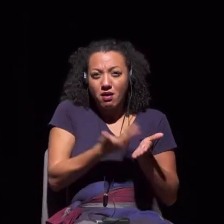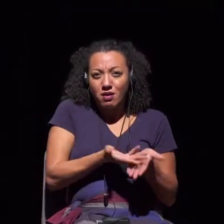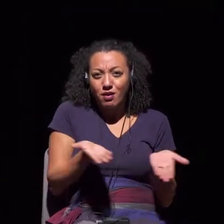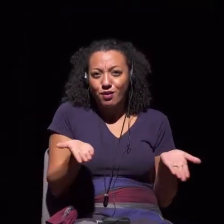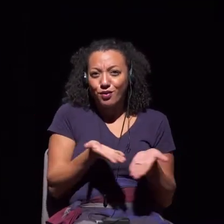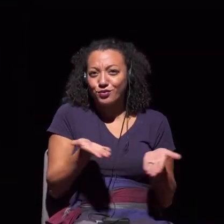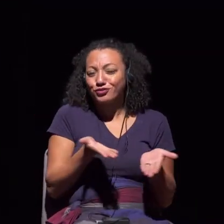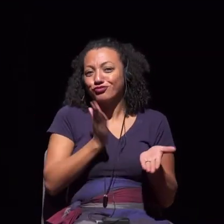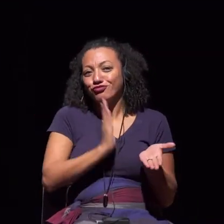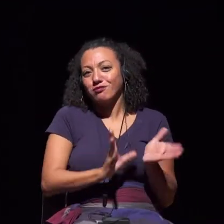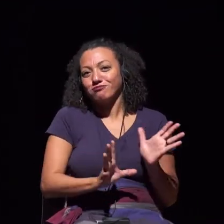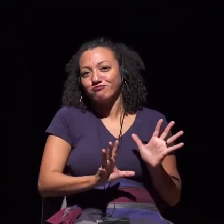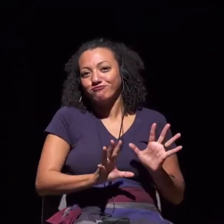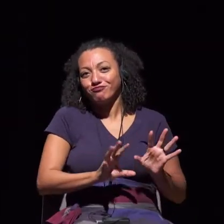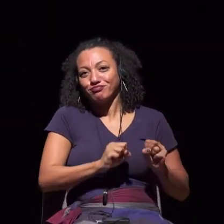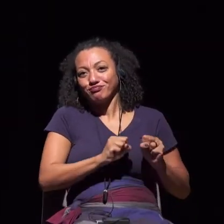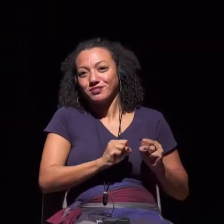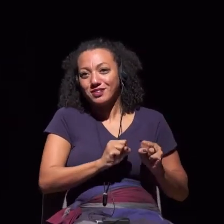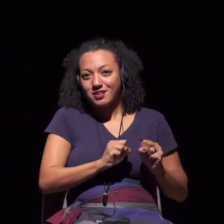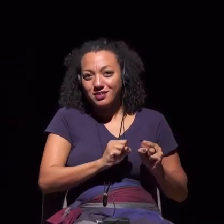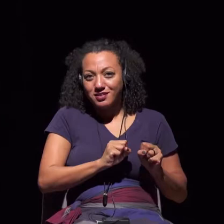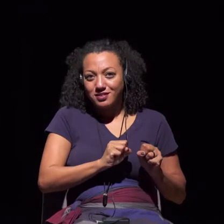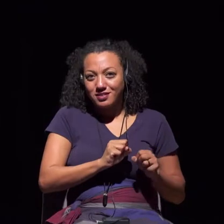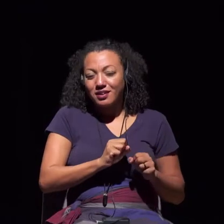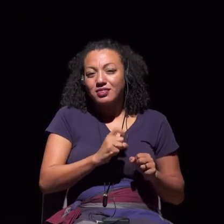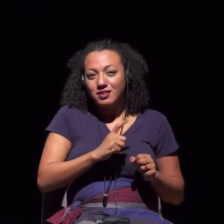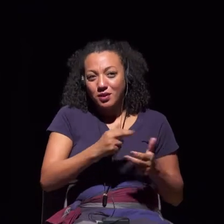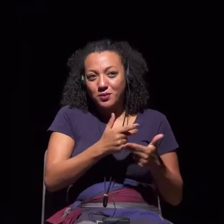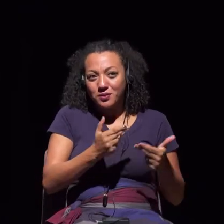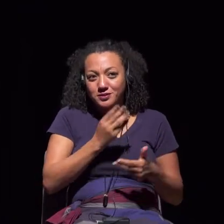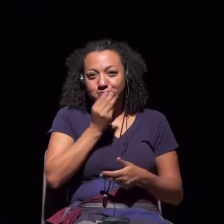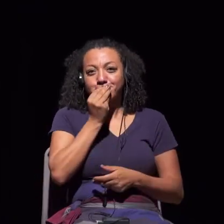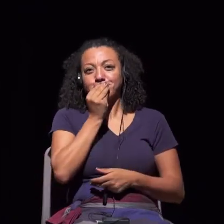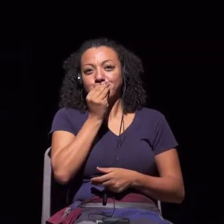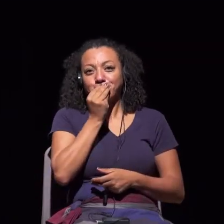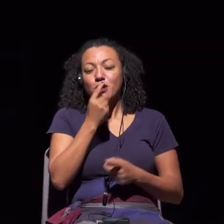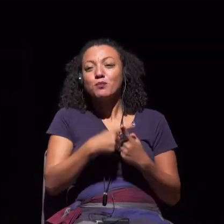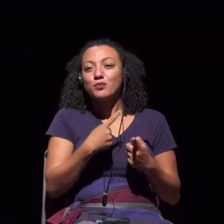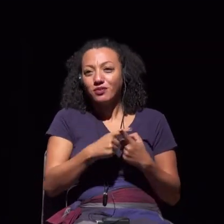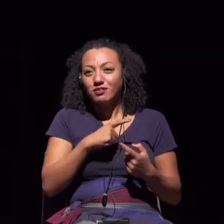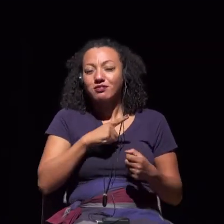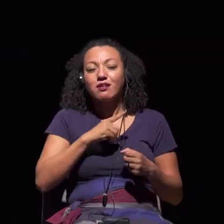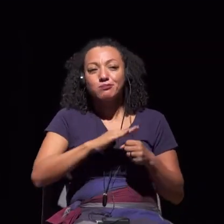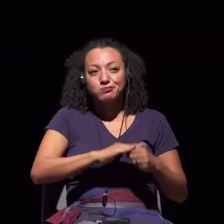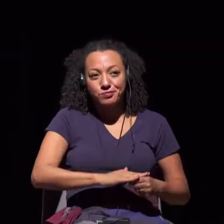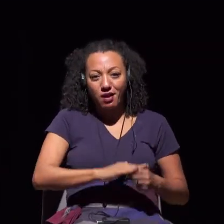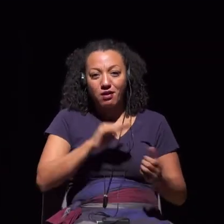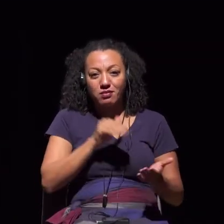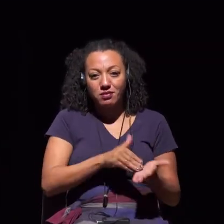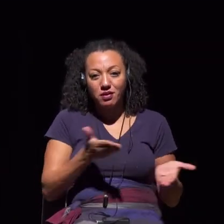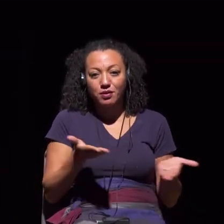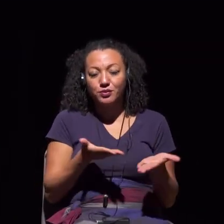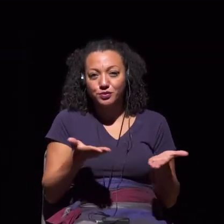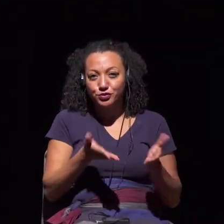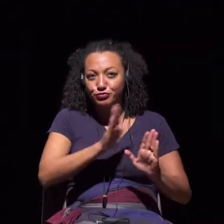slavery is something that continues to be repressed. For one, you know, some people will say